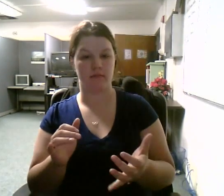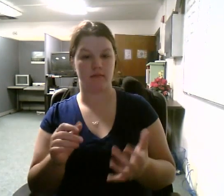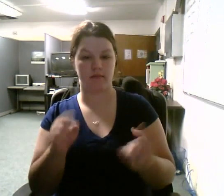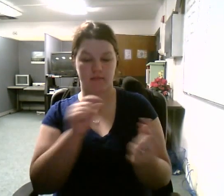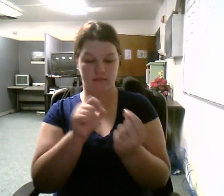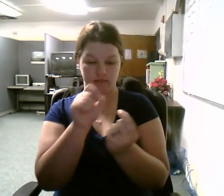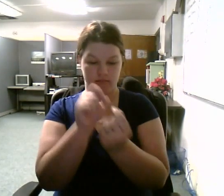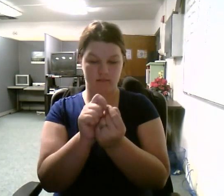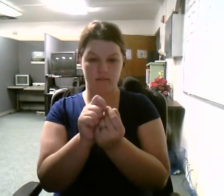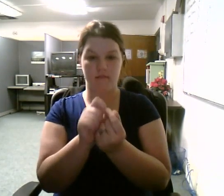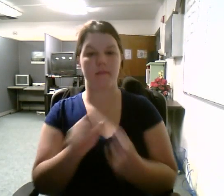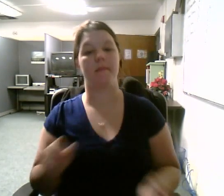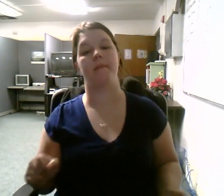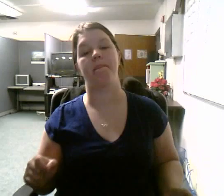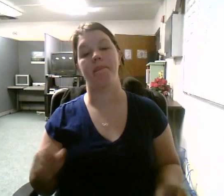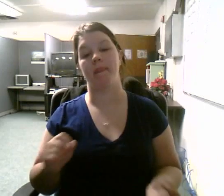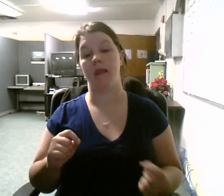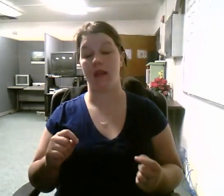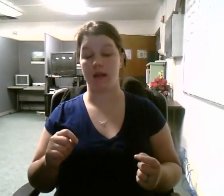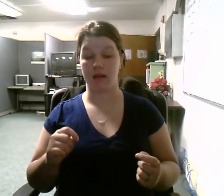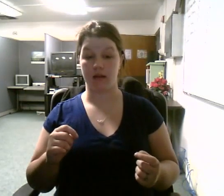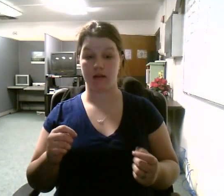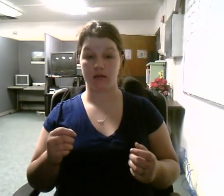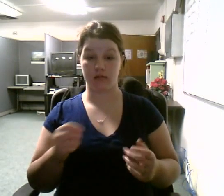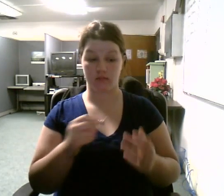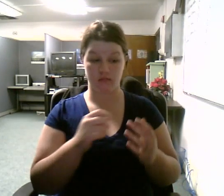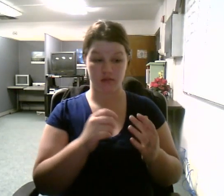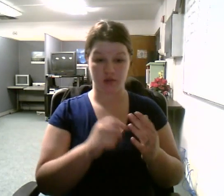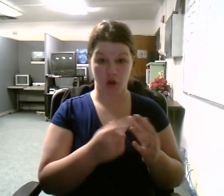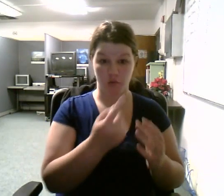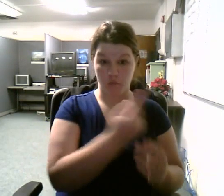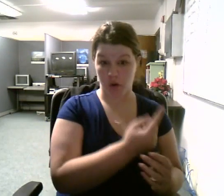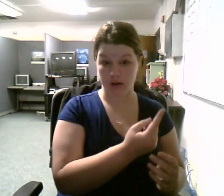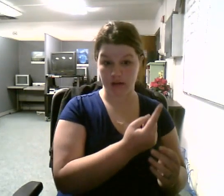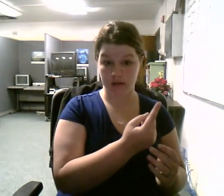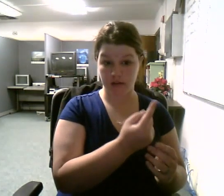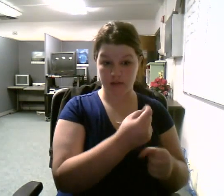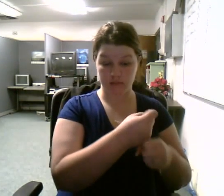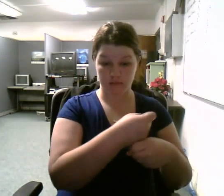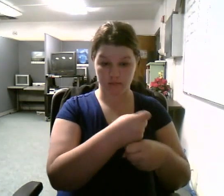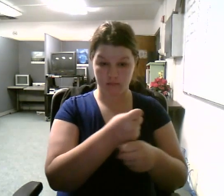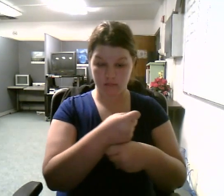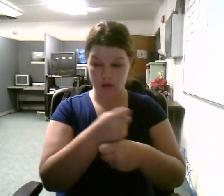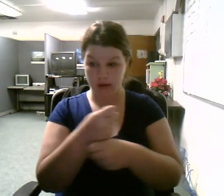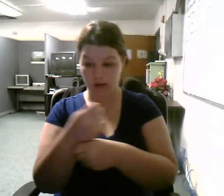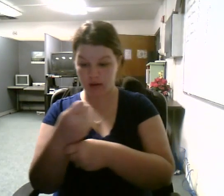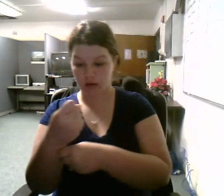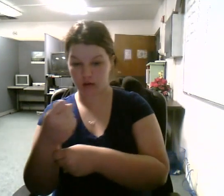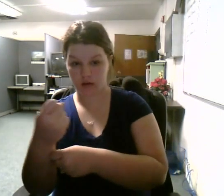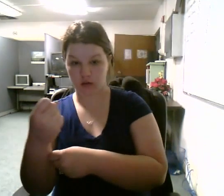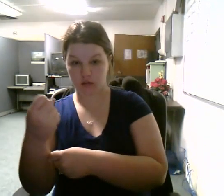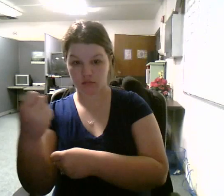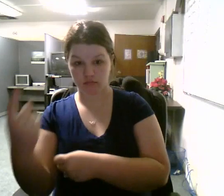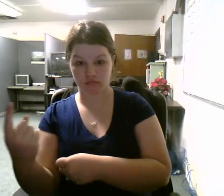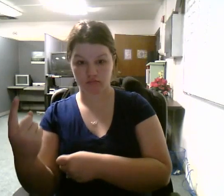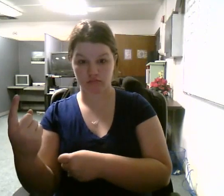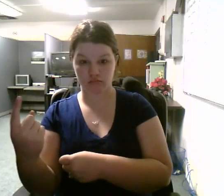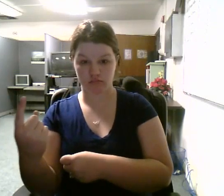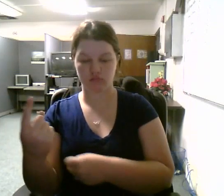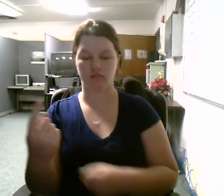start with one, and you get 2 that are exactly the same. Beyond the idea that 2 identical cells are created, there are